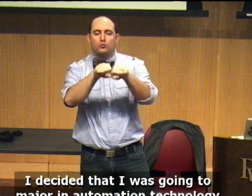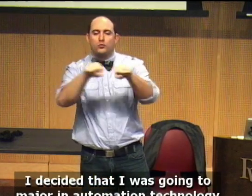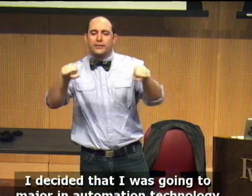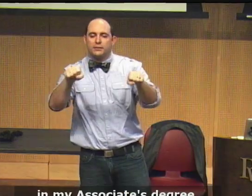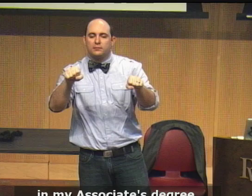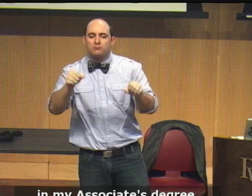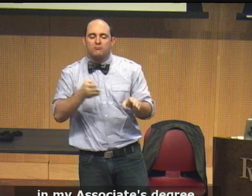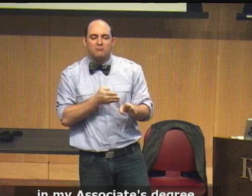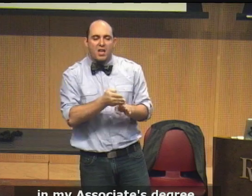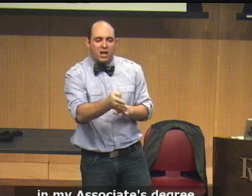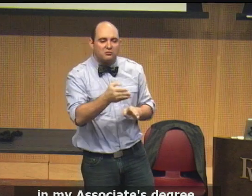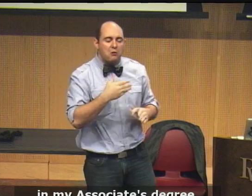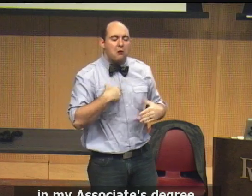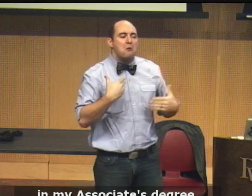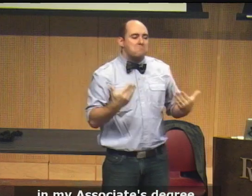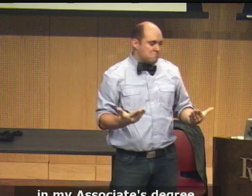technology in my associate's degree.